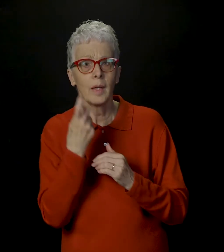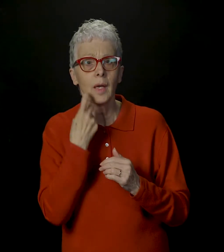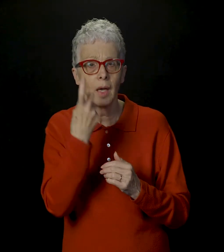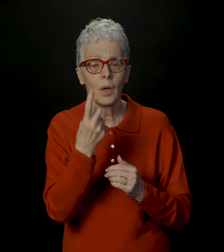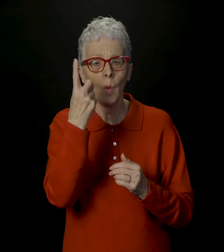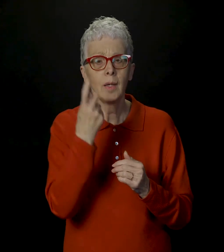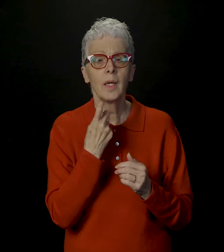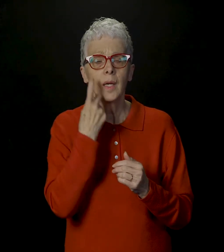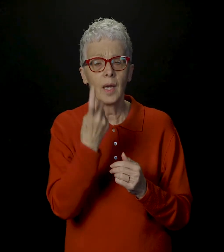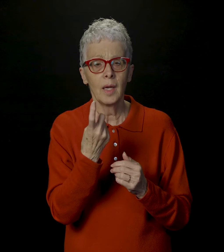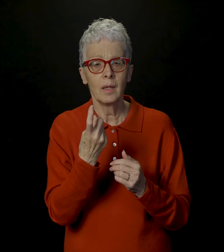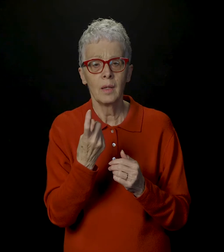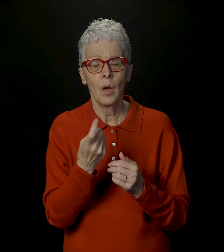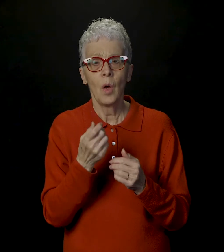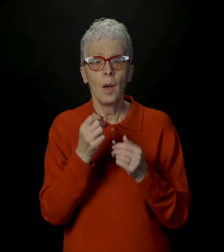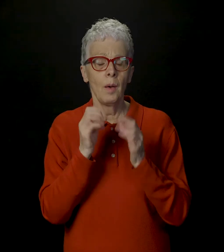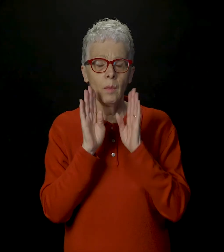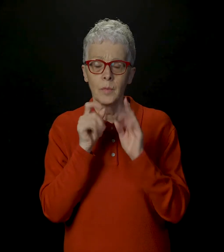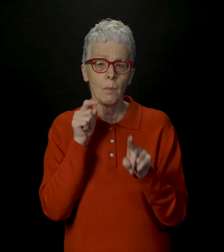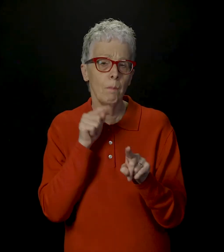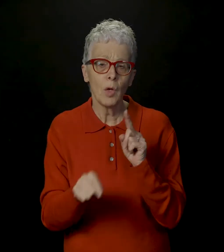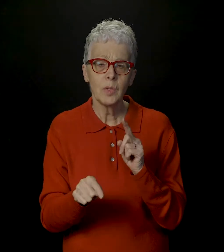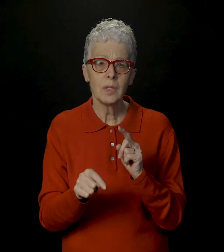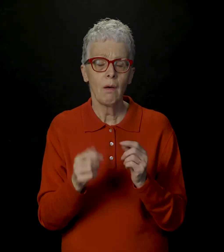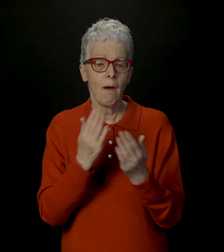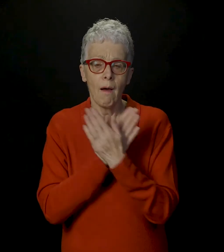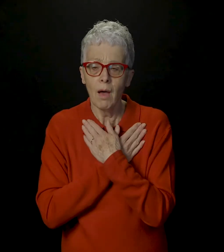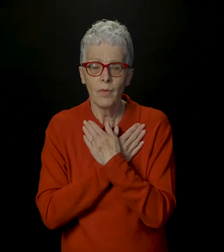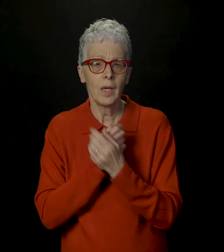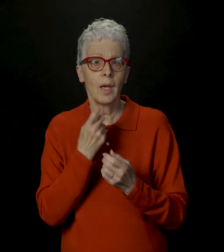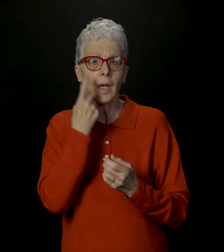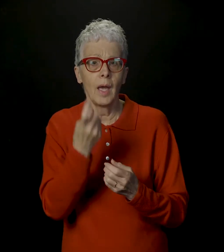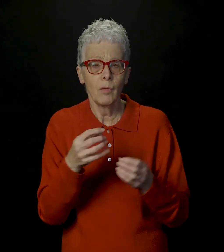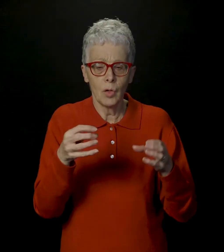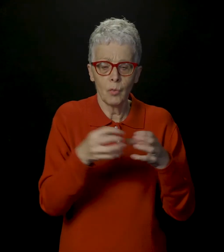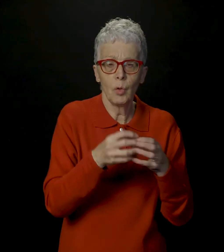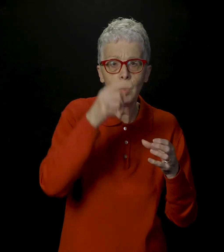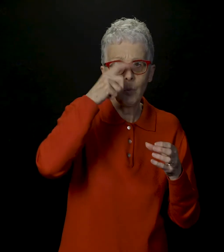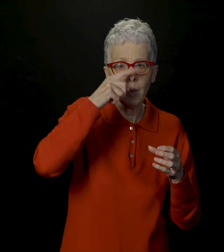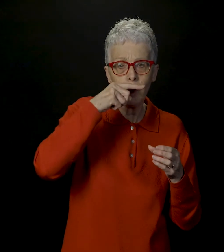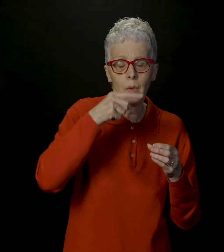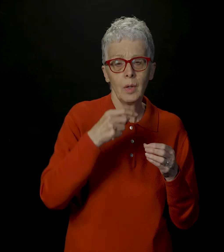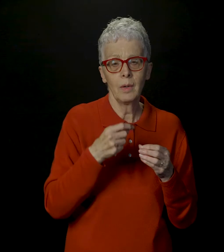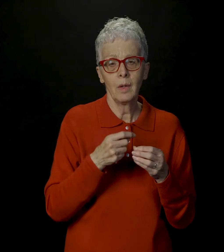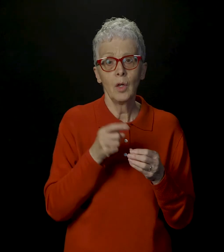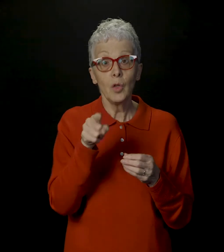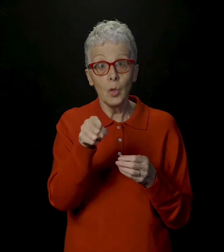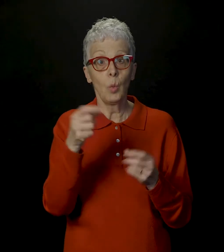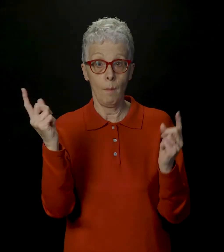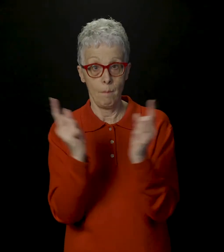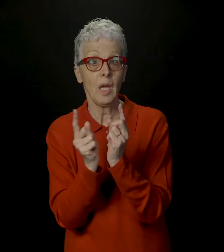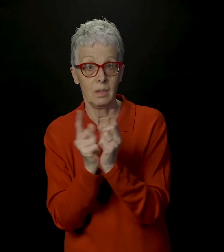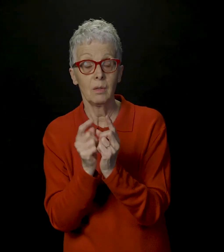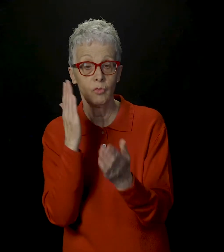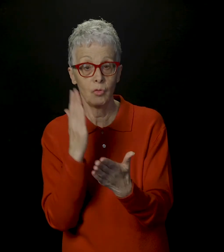I think 1K It's just One of the most Caring and loving Groups Groups of people That You'll ever